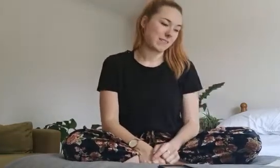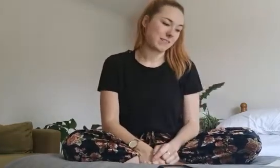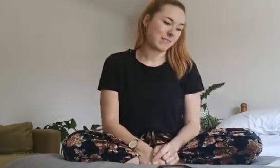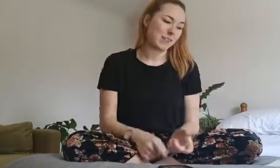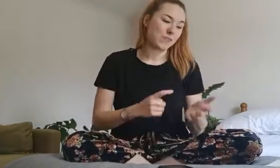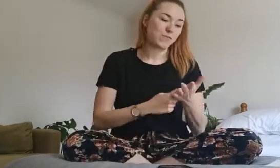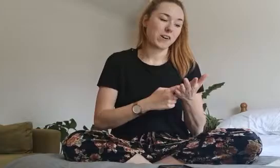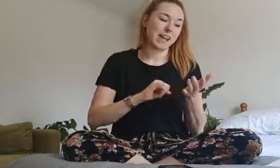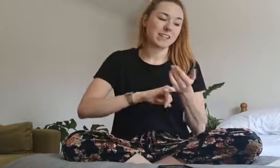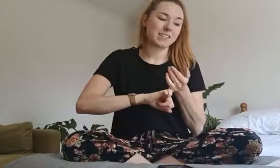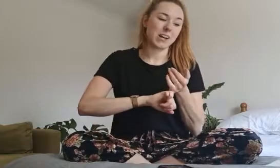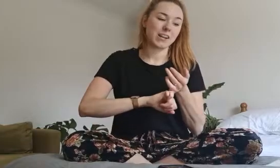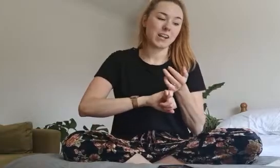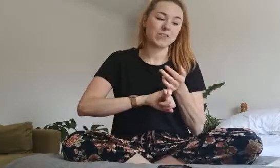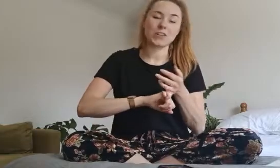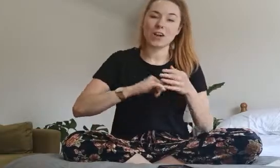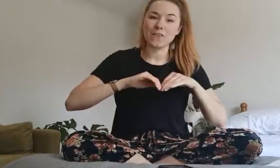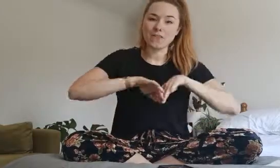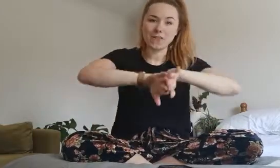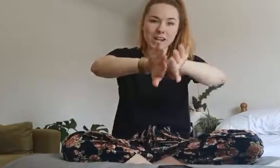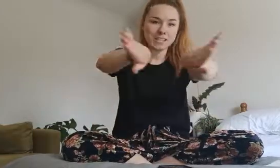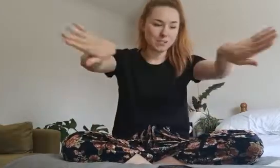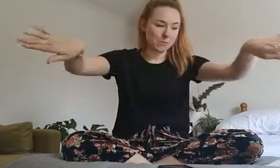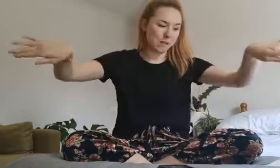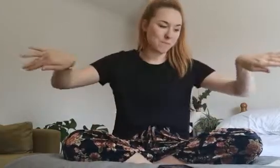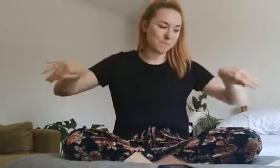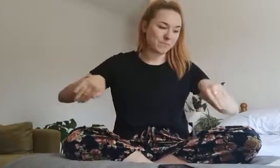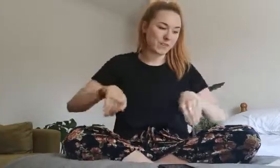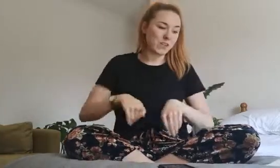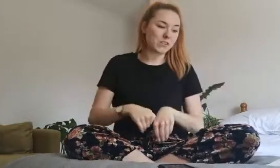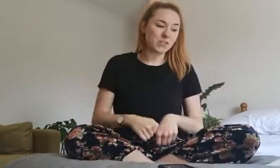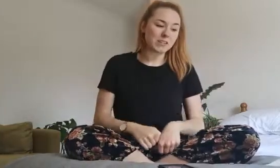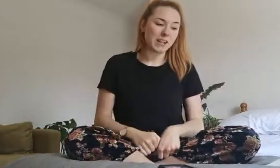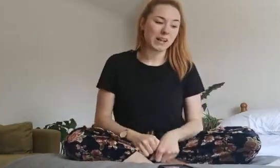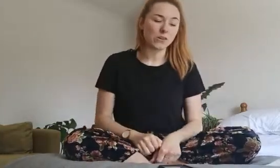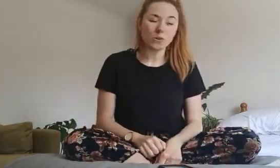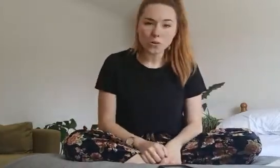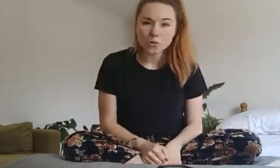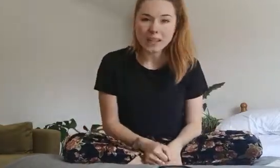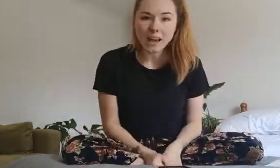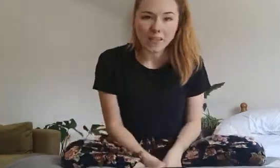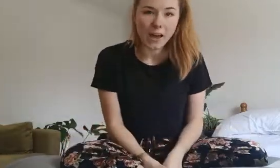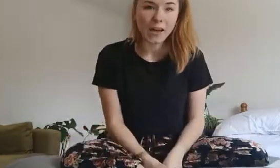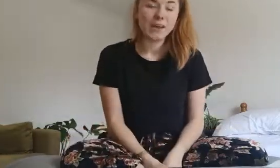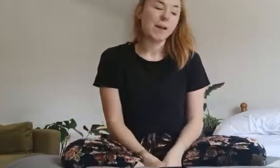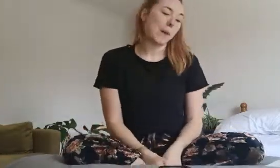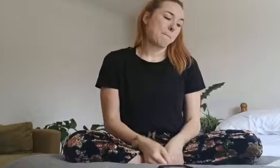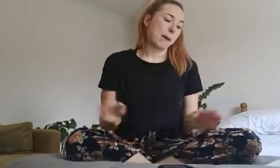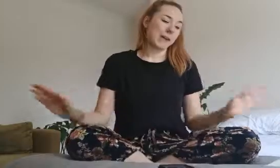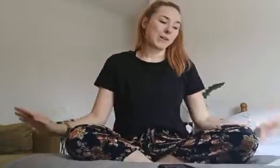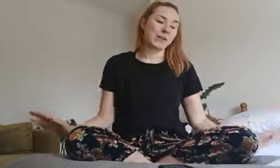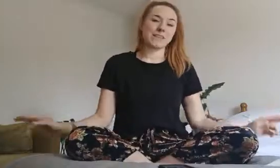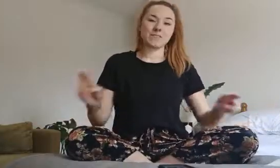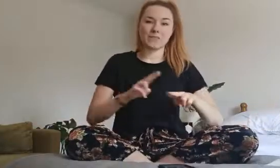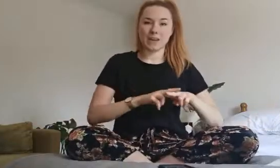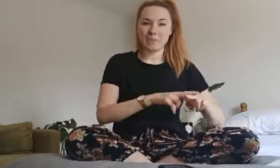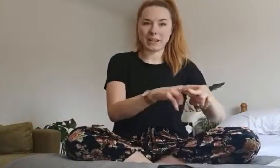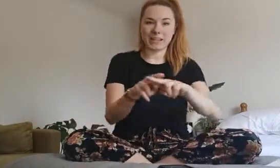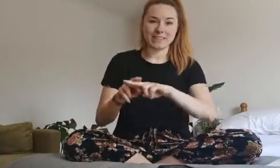nest. Roy and Silo took her for a swim, just like all the other penguin